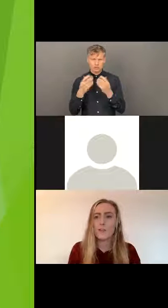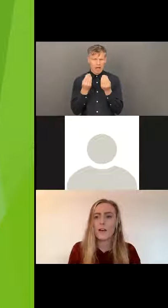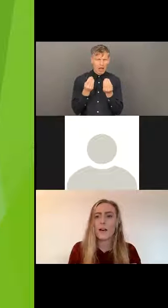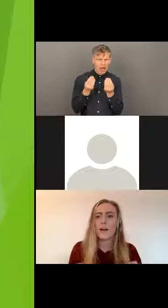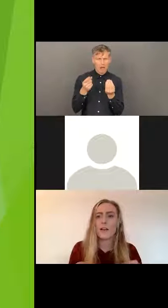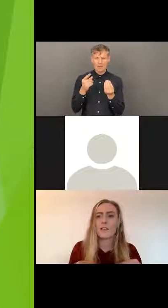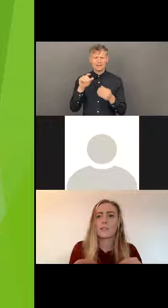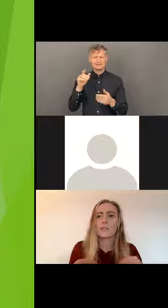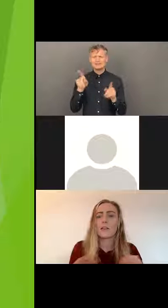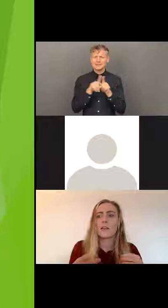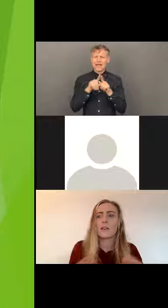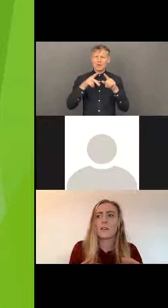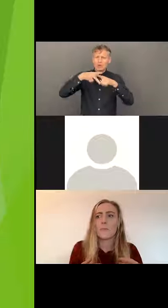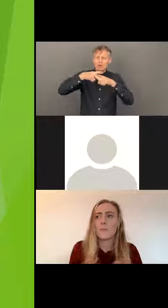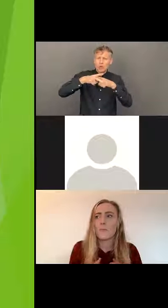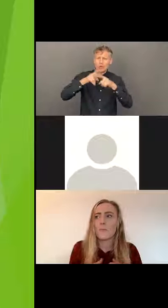volunteers and